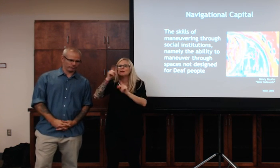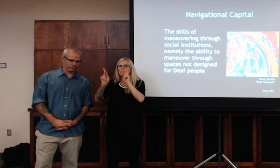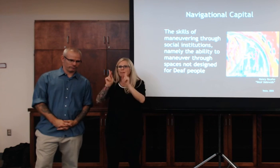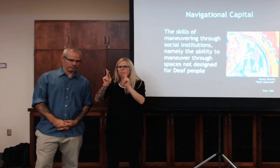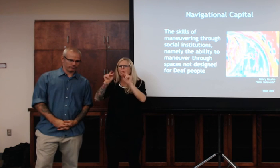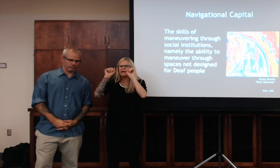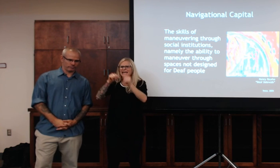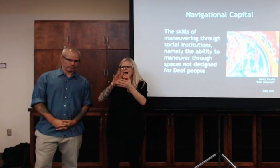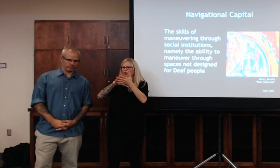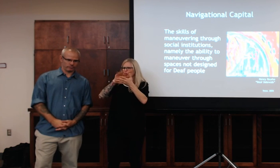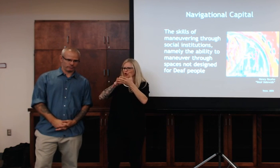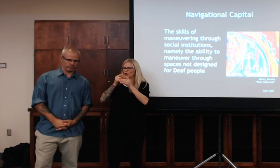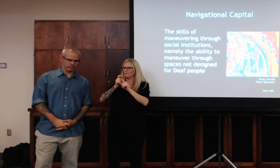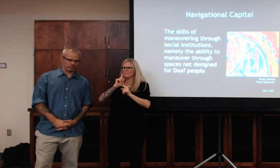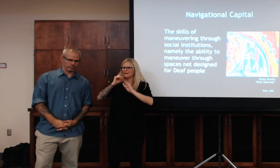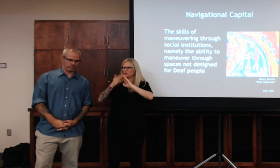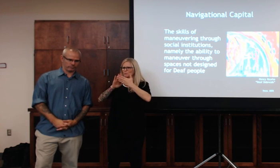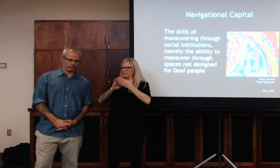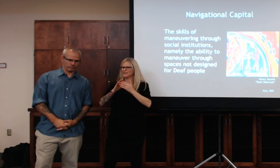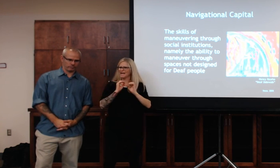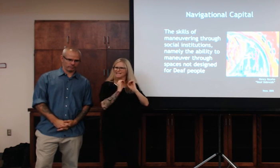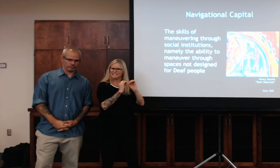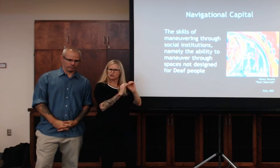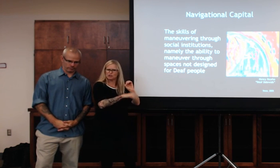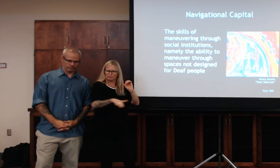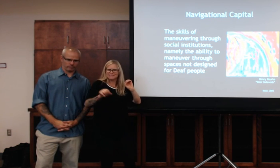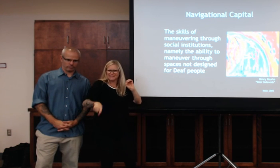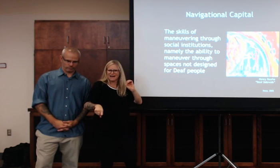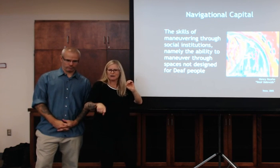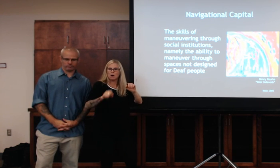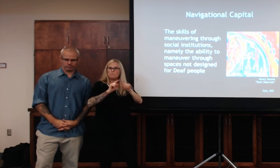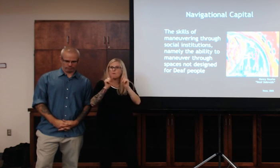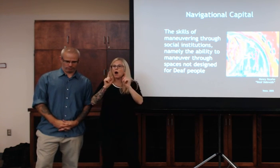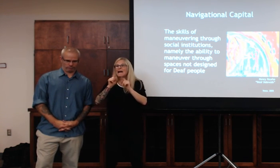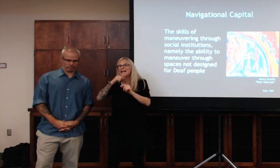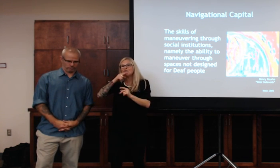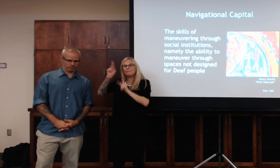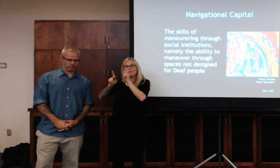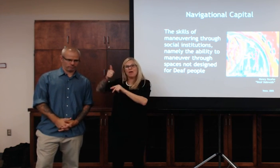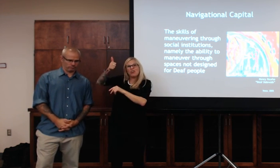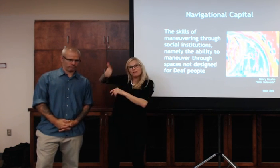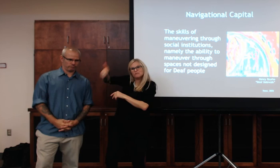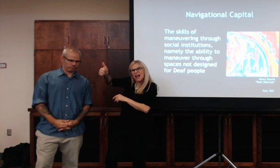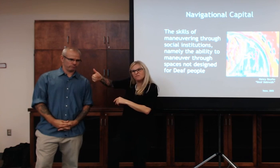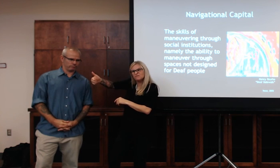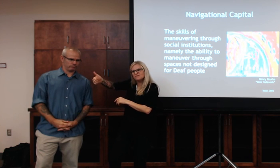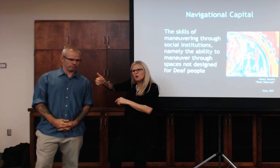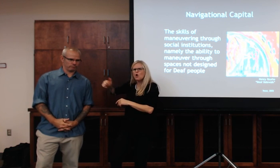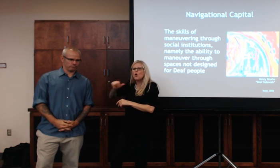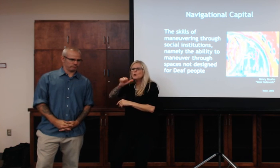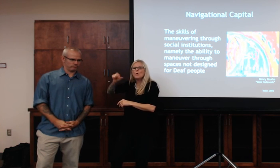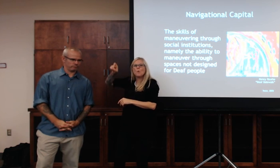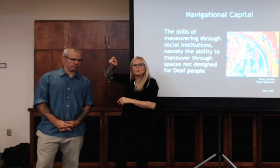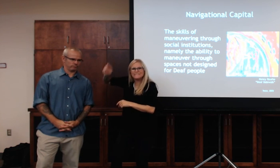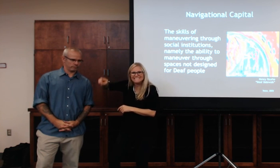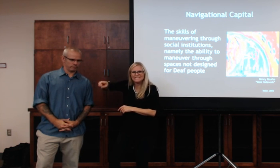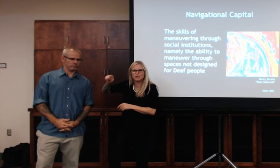Hearing people, they can learn from the deaf community and teach their children, sure. But hearing people themselves don't need